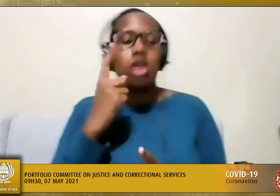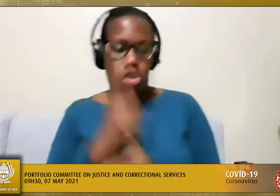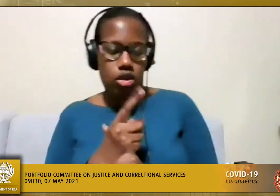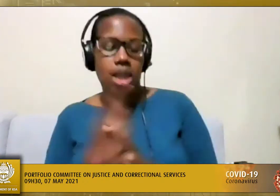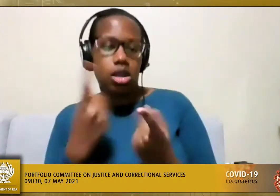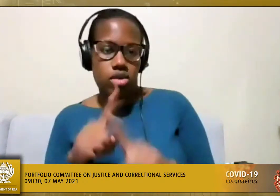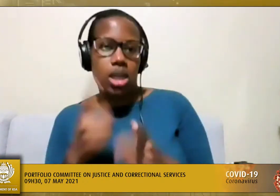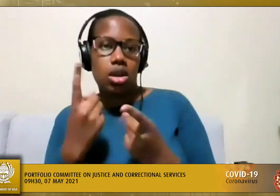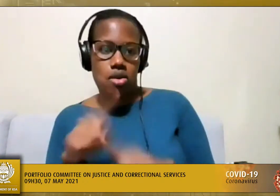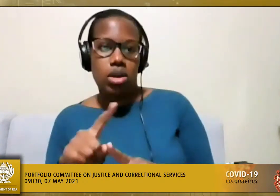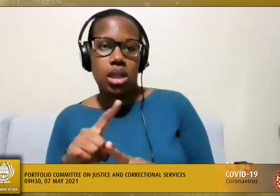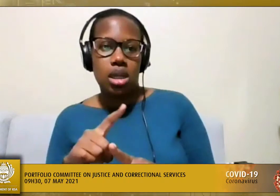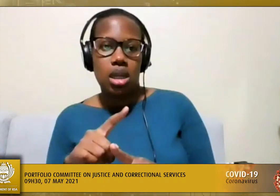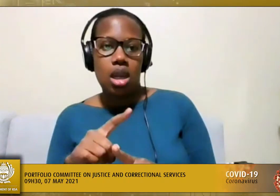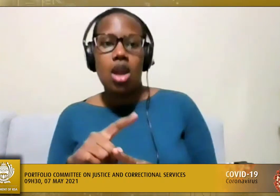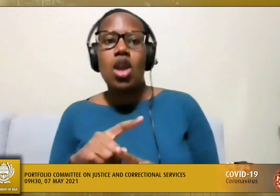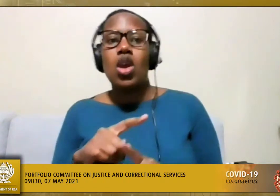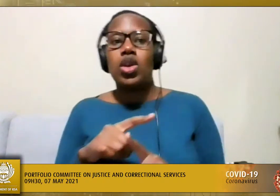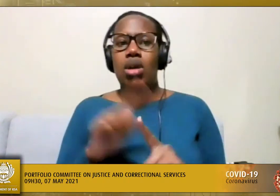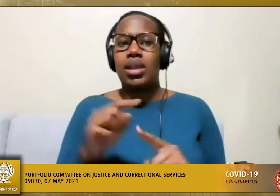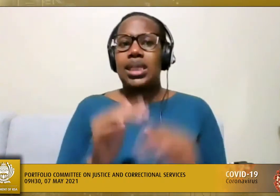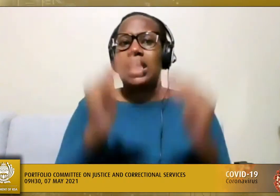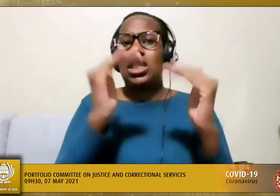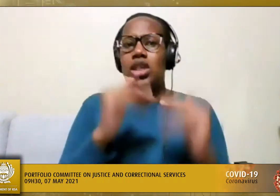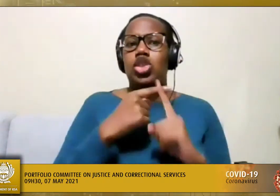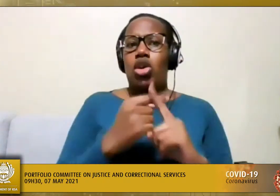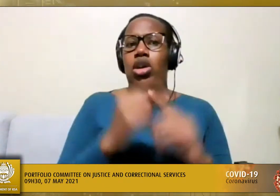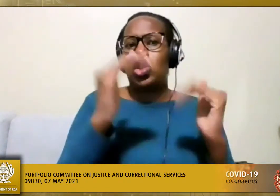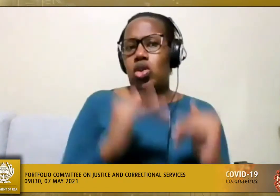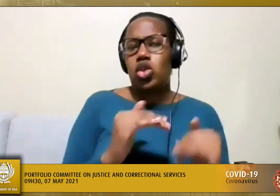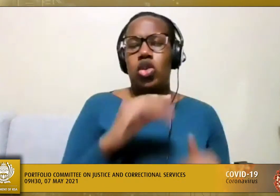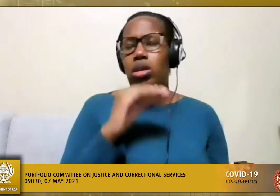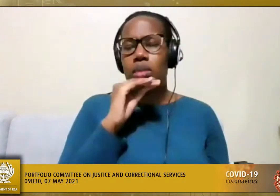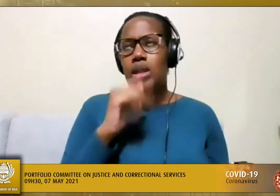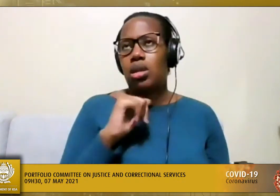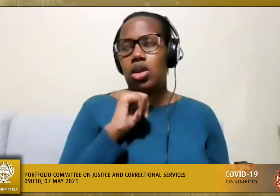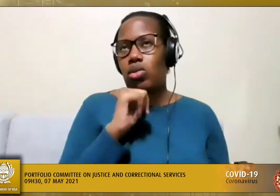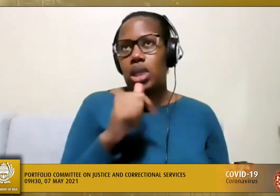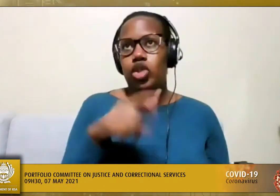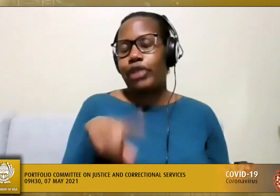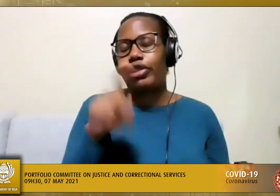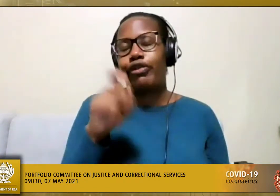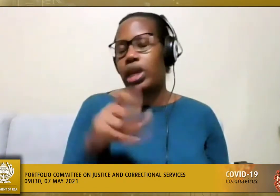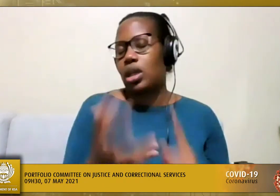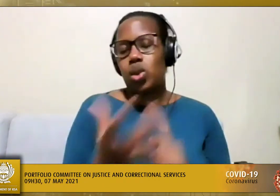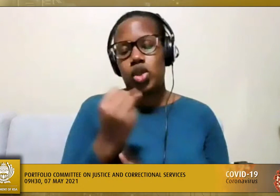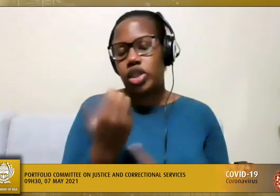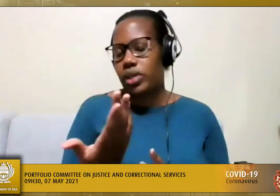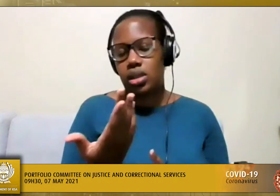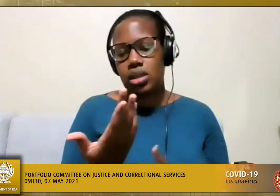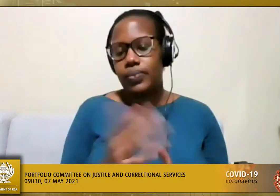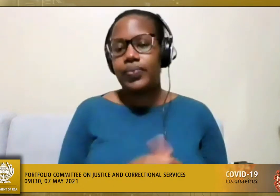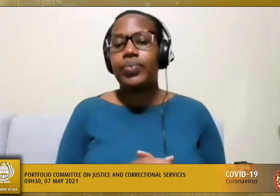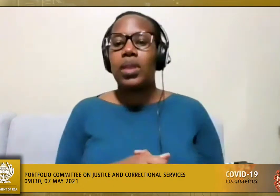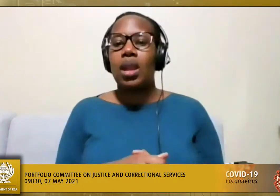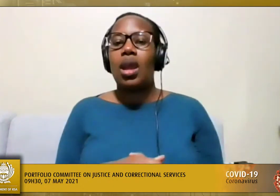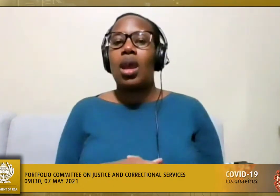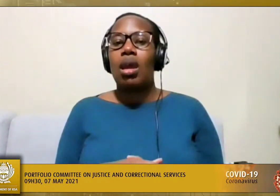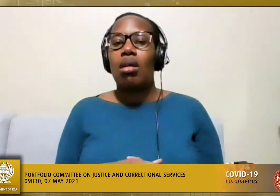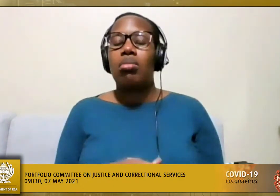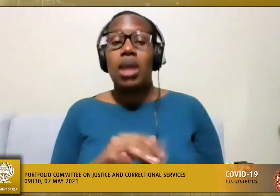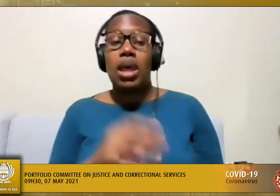a Target that is so low that you don't have to lift a finger too much yes yes so so I I think that point